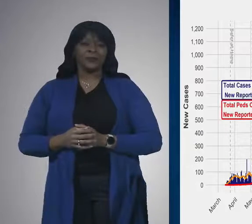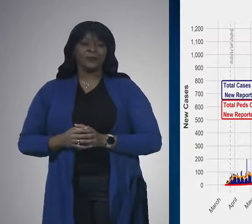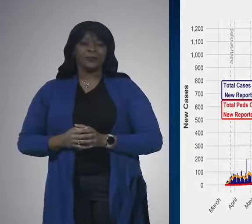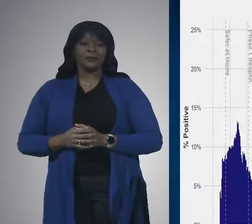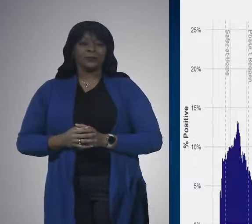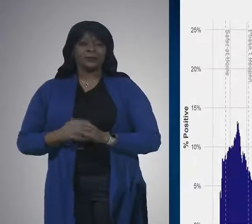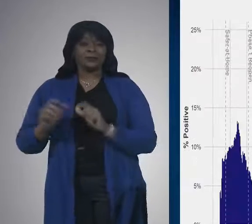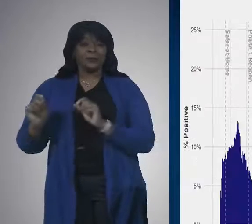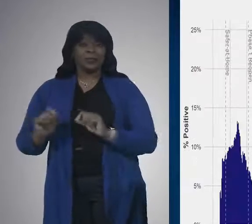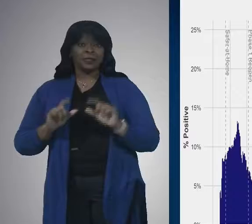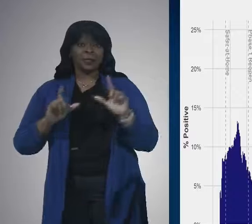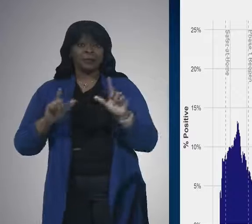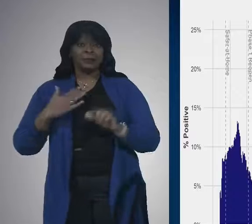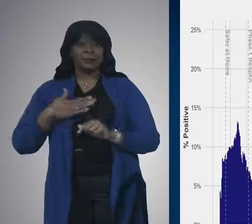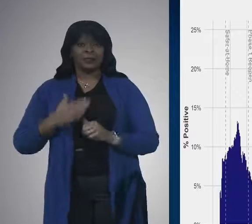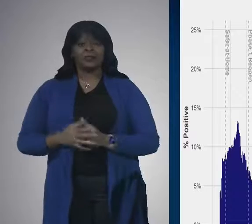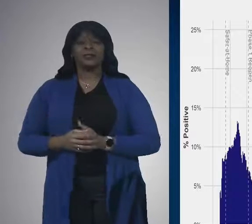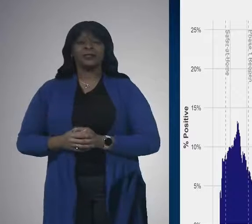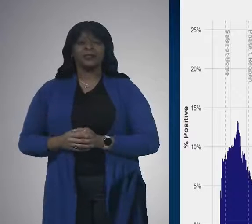Next slide.